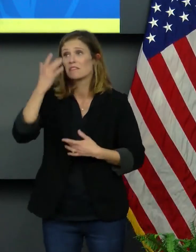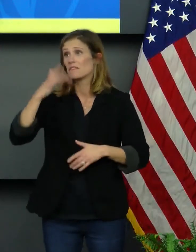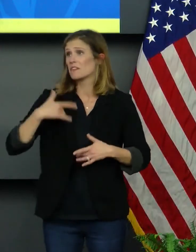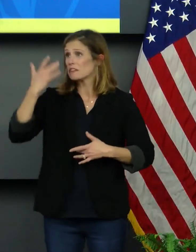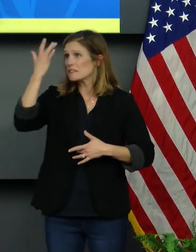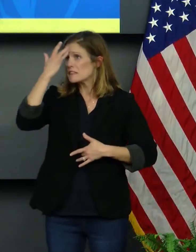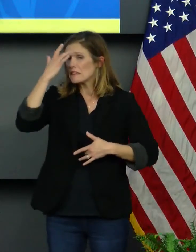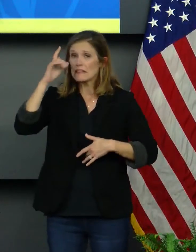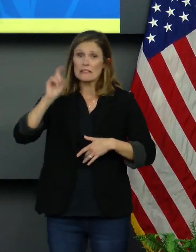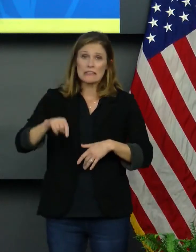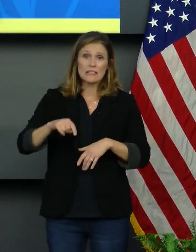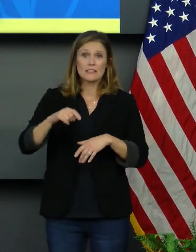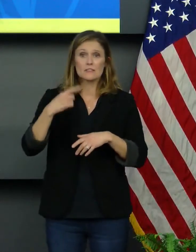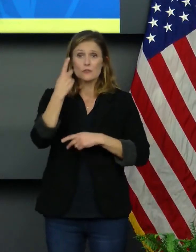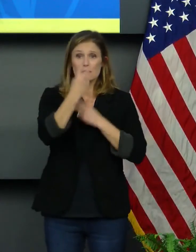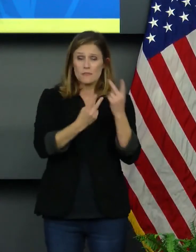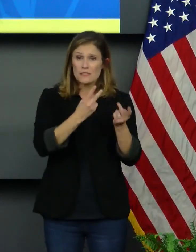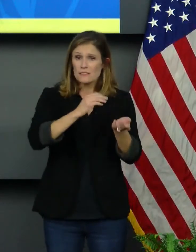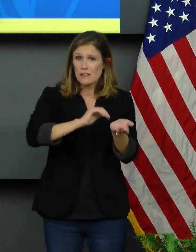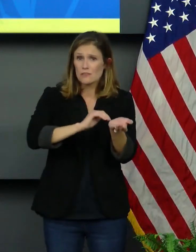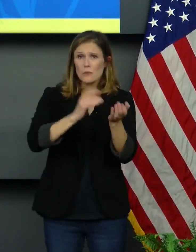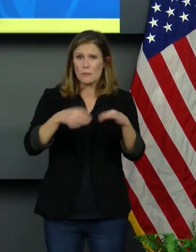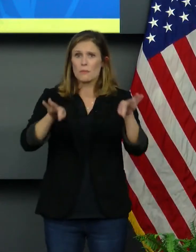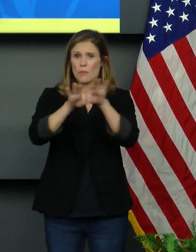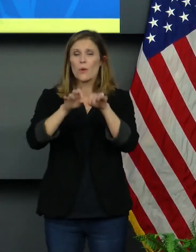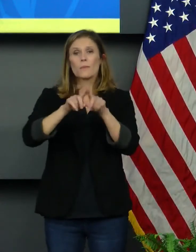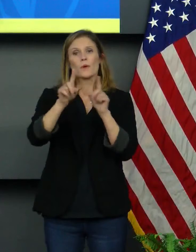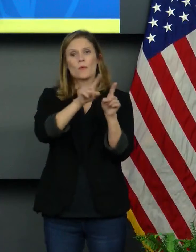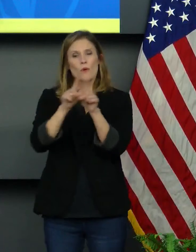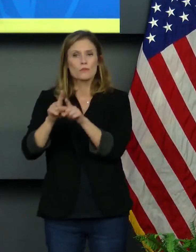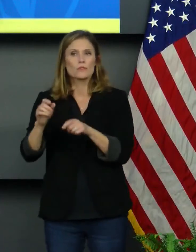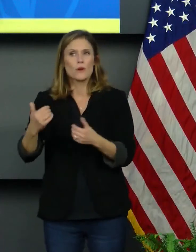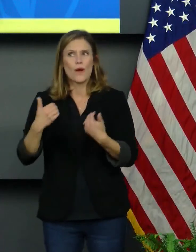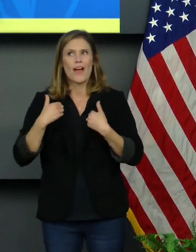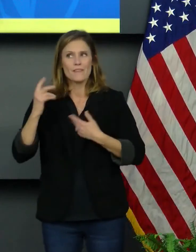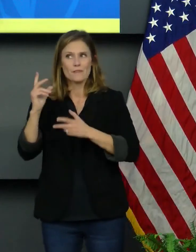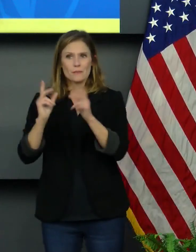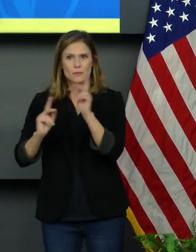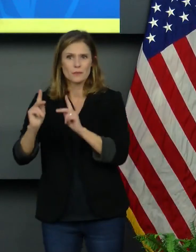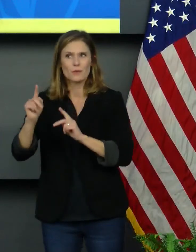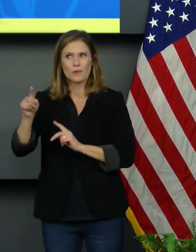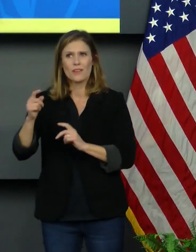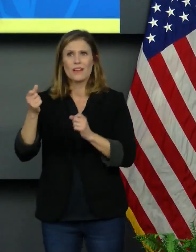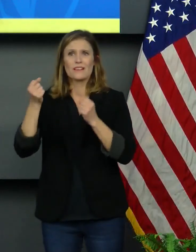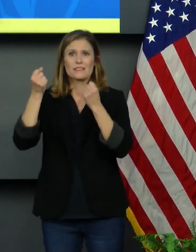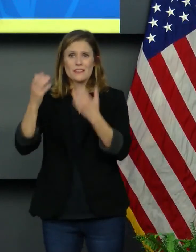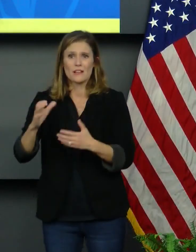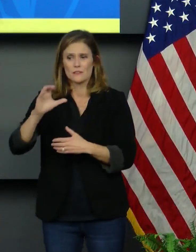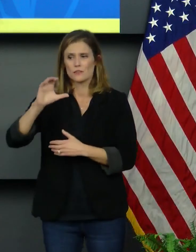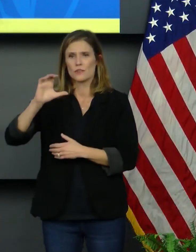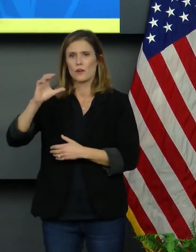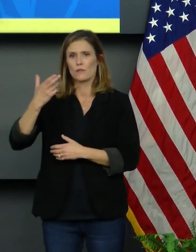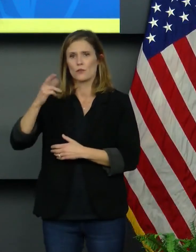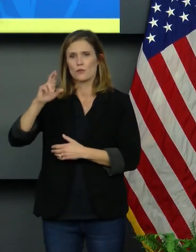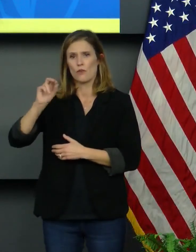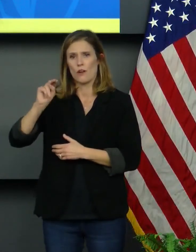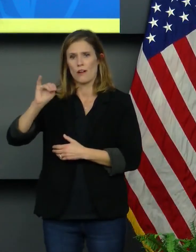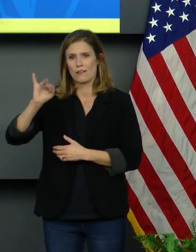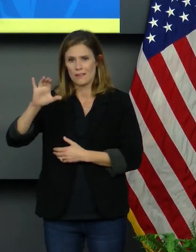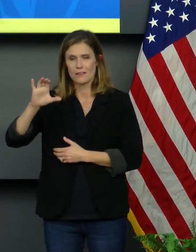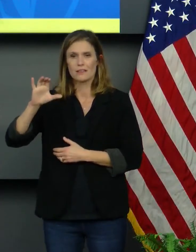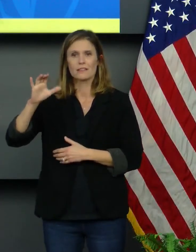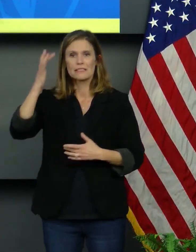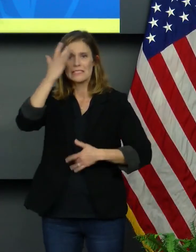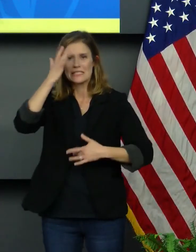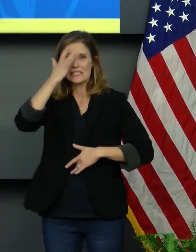they need to be seen, and that's really important. But we also have ones that have lots of chronic diseases, and going to see their